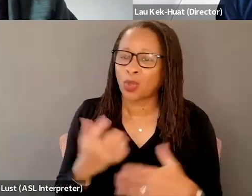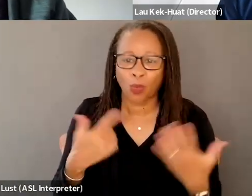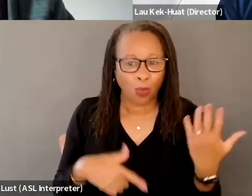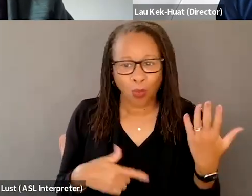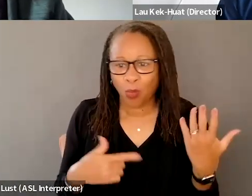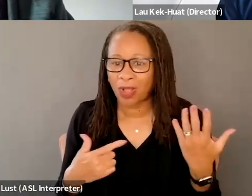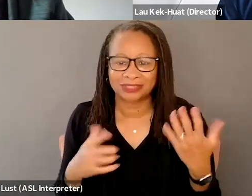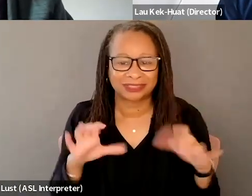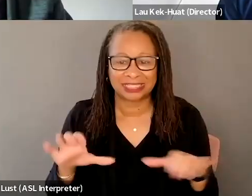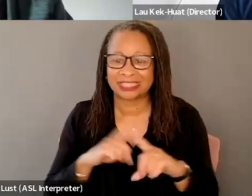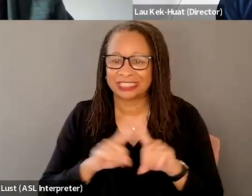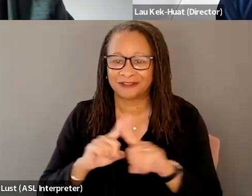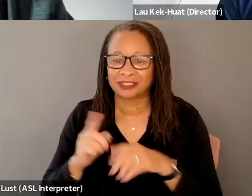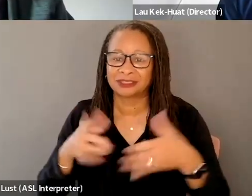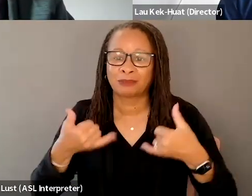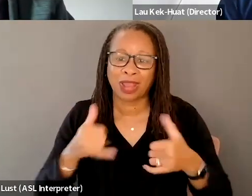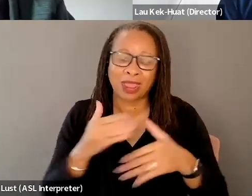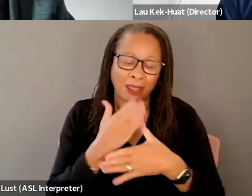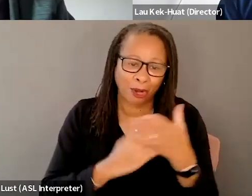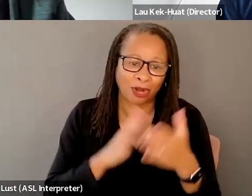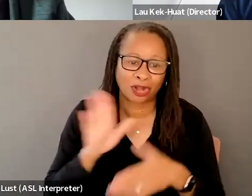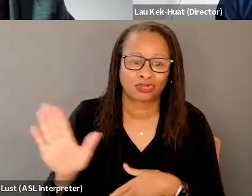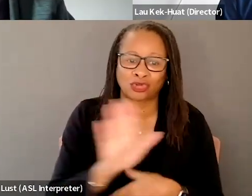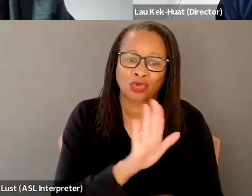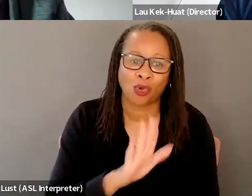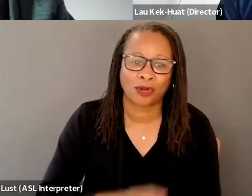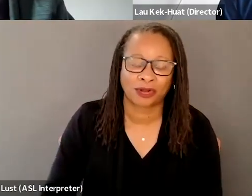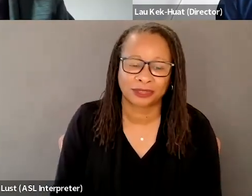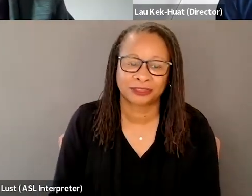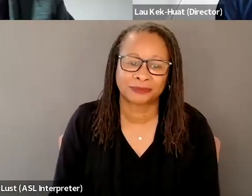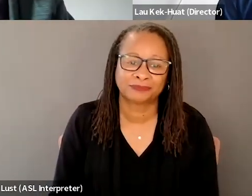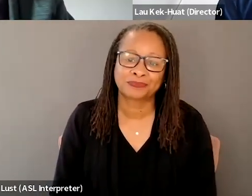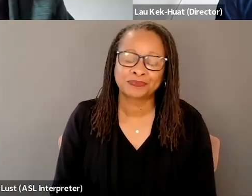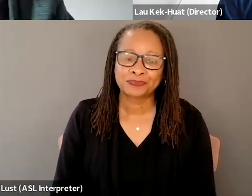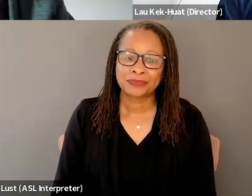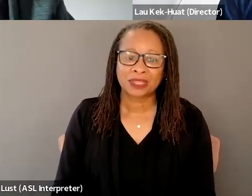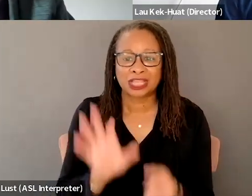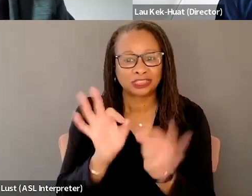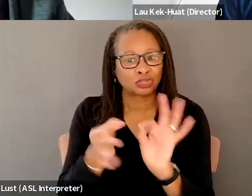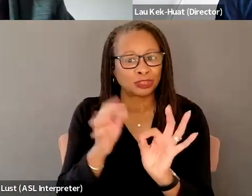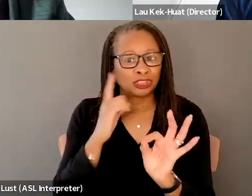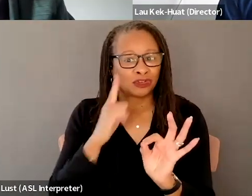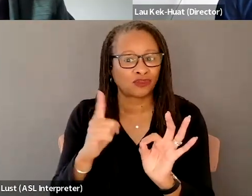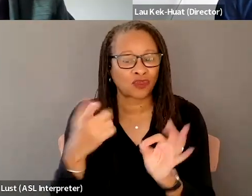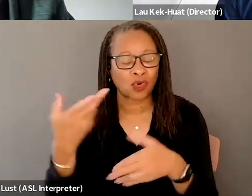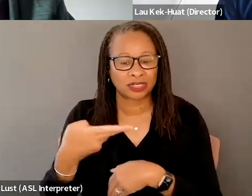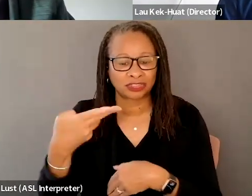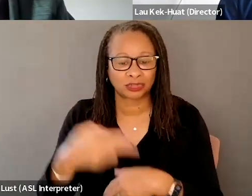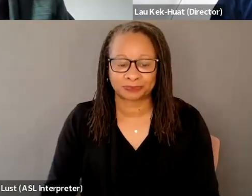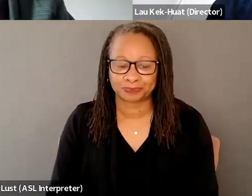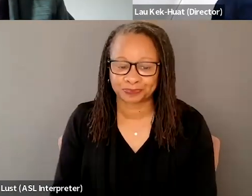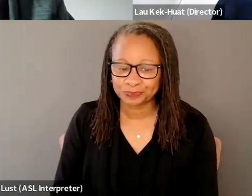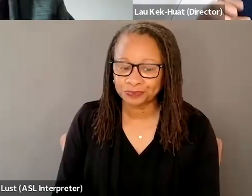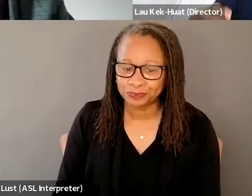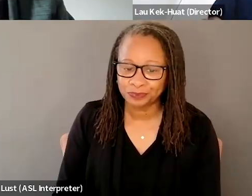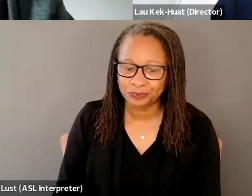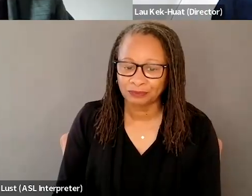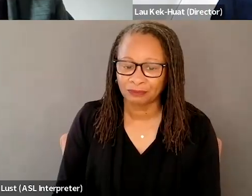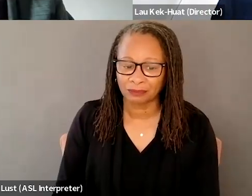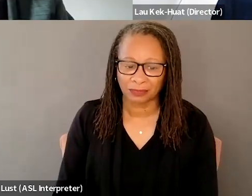these differences play a part in your interpretation of history? Yeah, maybe I can brief a